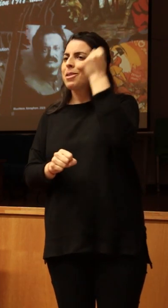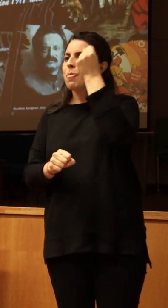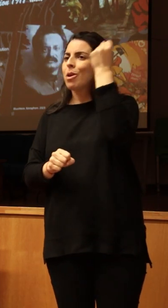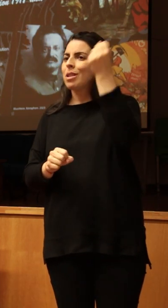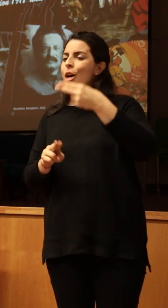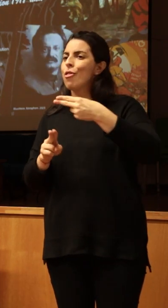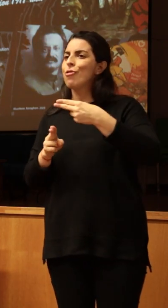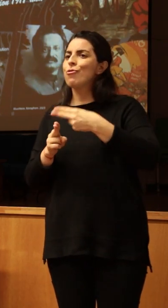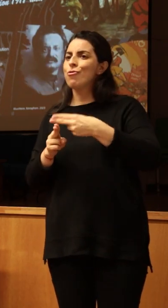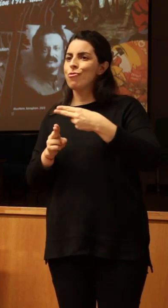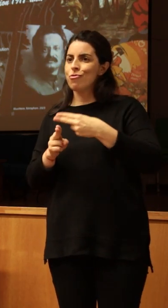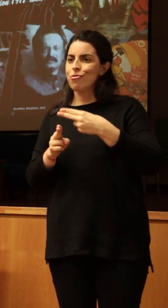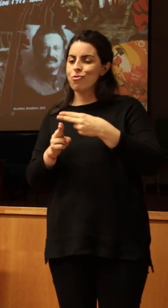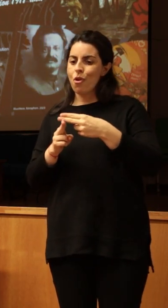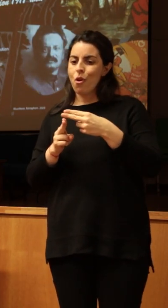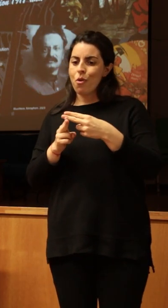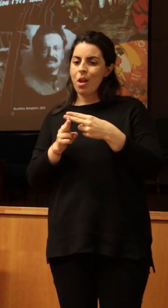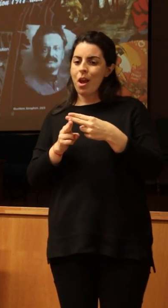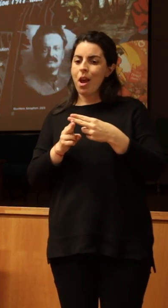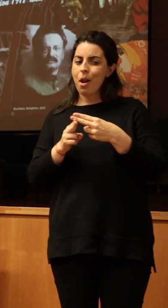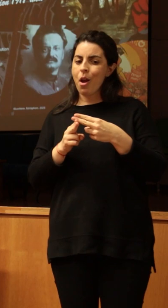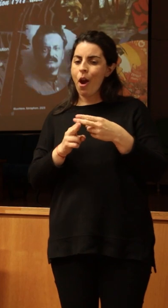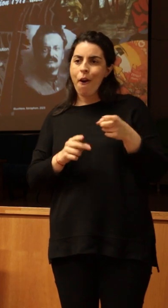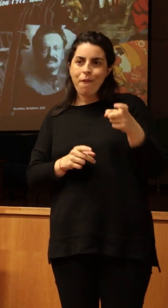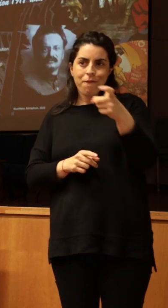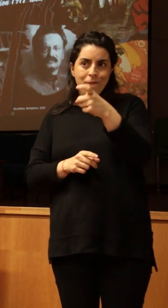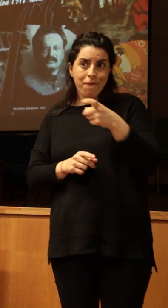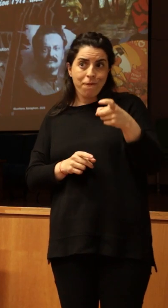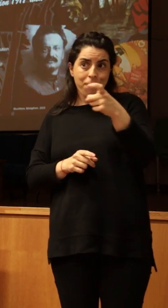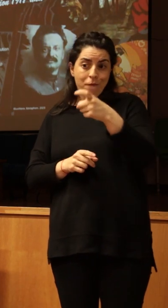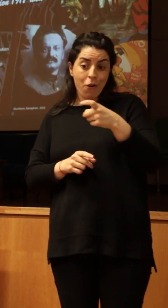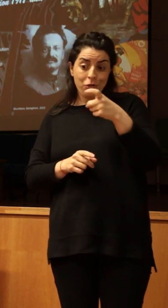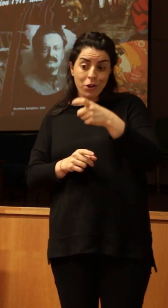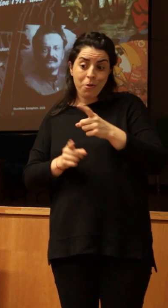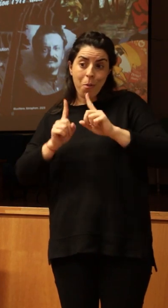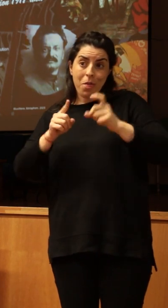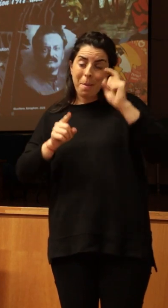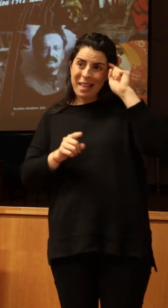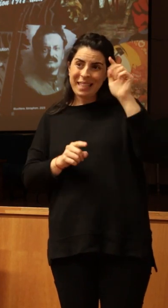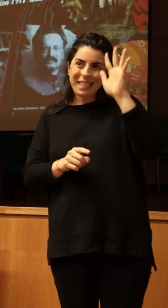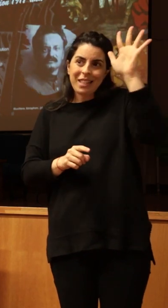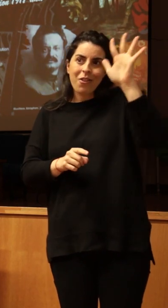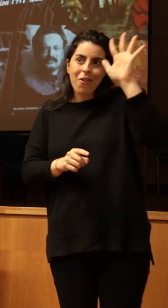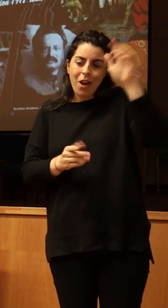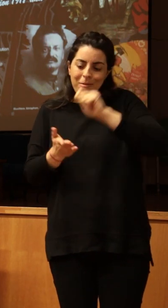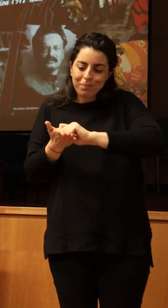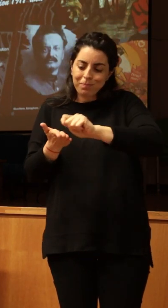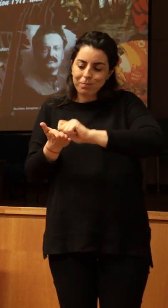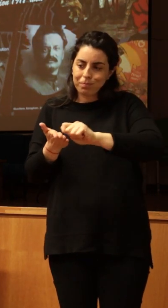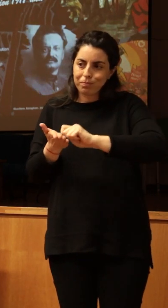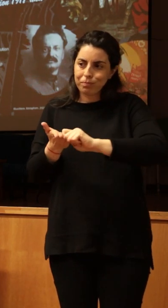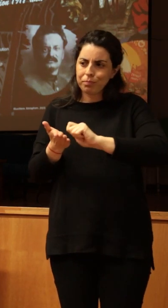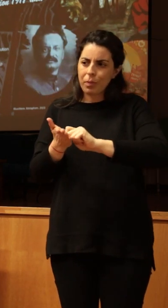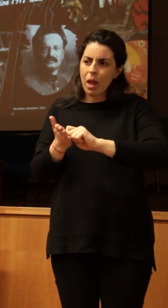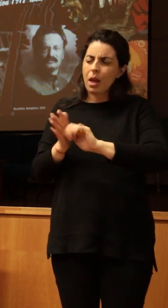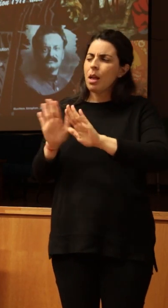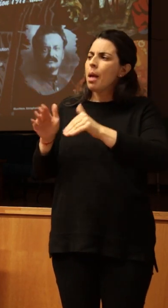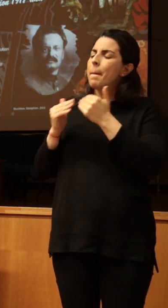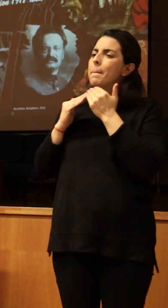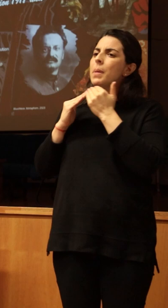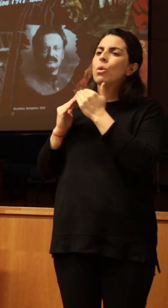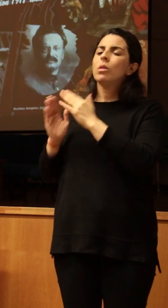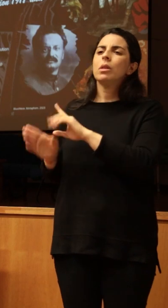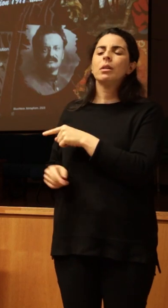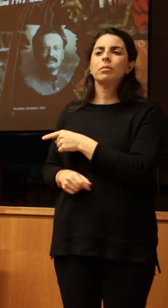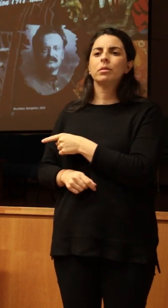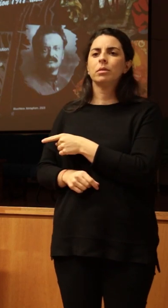el bolchevismo y psicología. One little, perdón, pero le hace una pregunta. 1918. Yeah, one